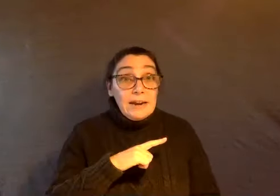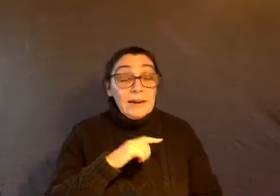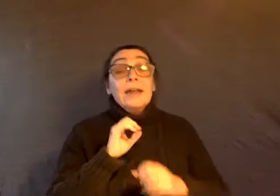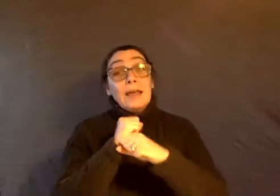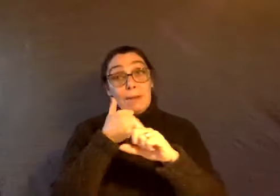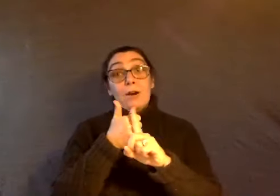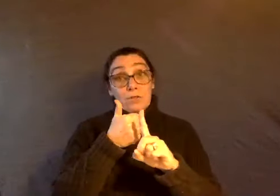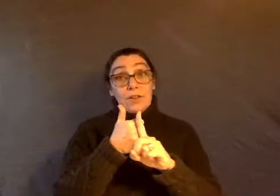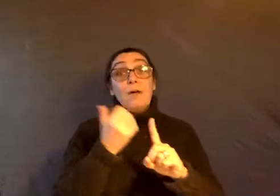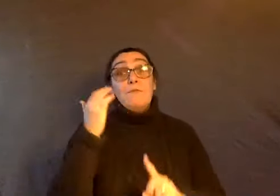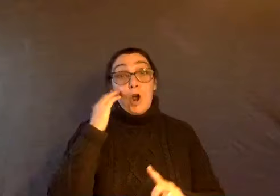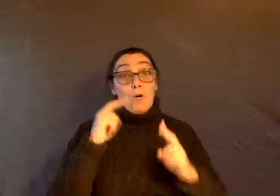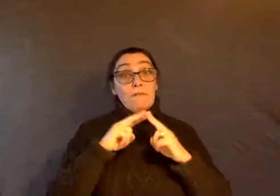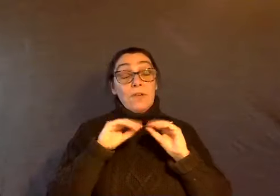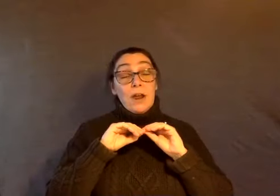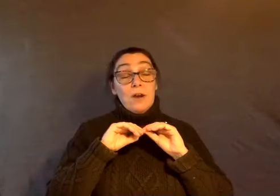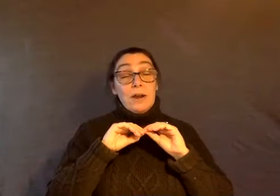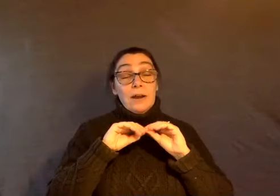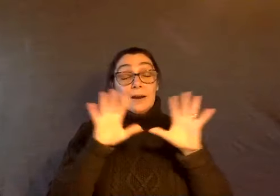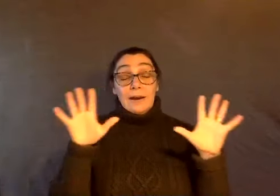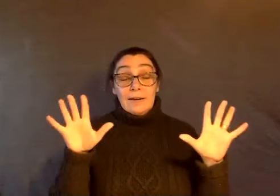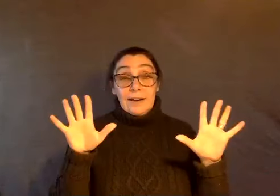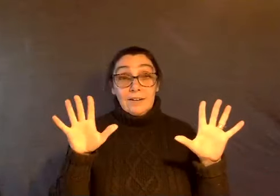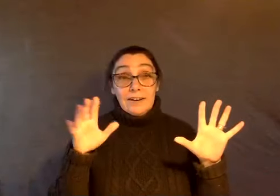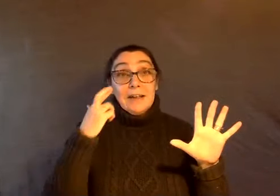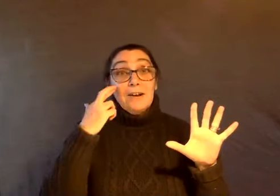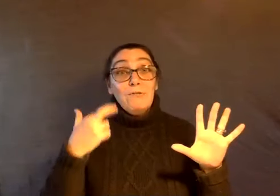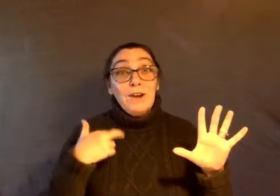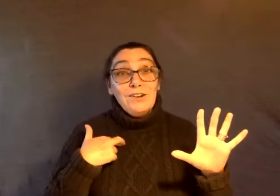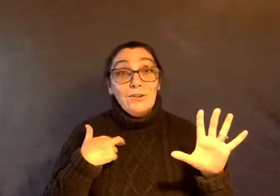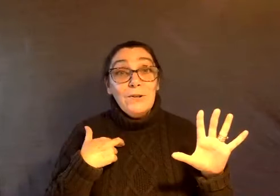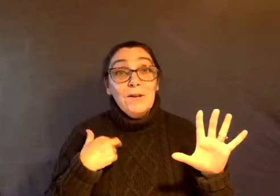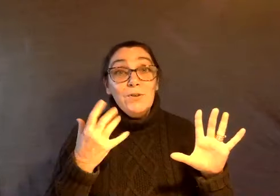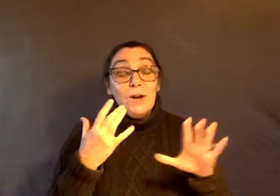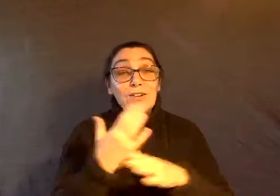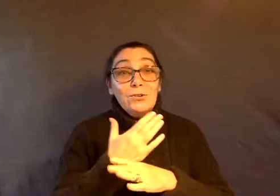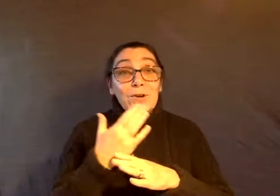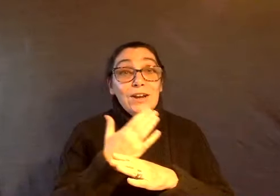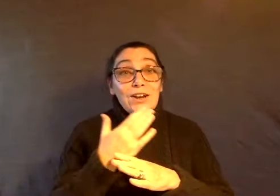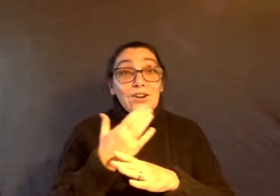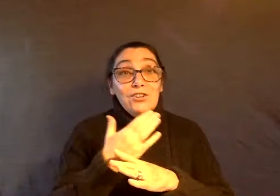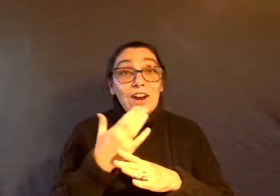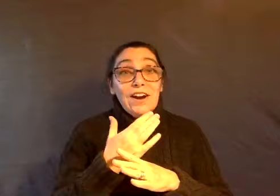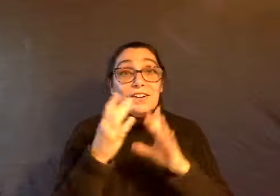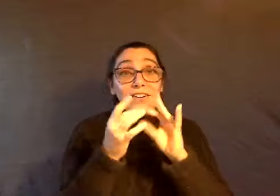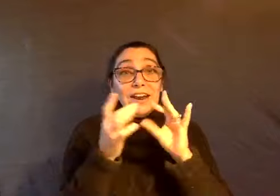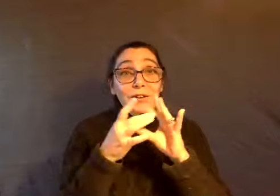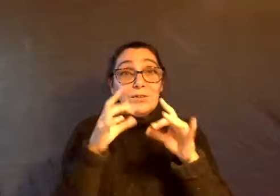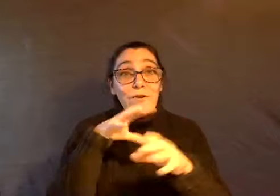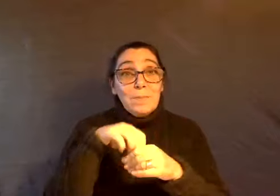Laureen can make herself known very clearly. You know, Rachel, if you want to share tales from